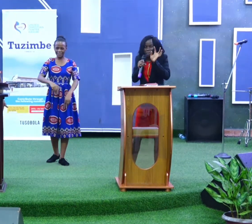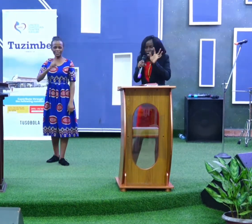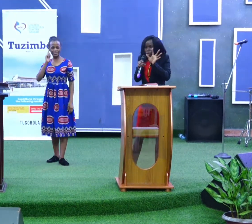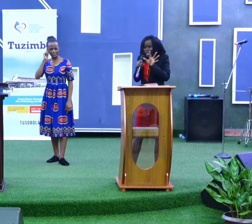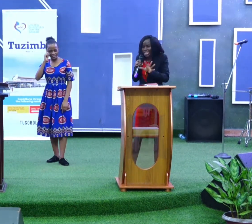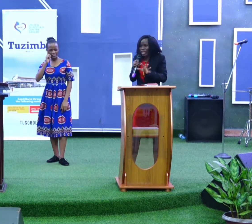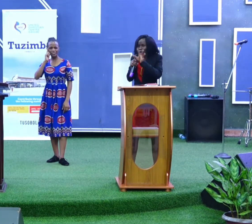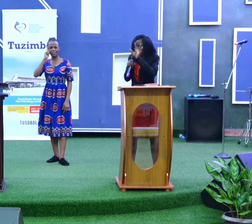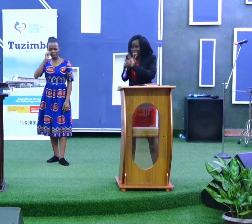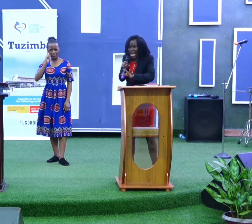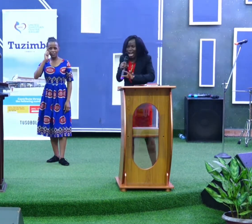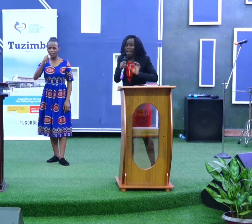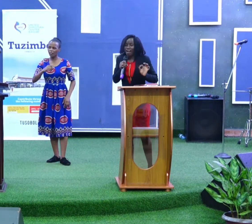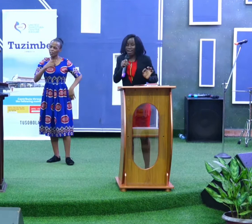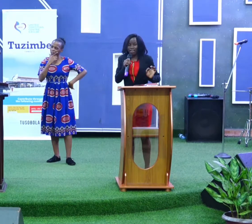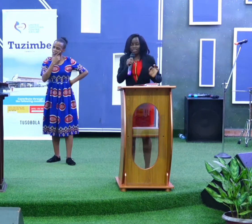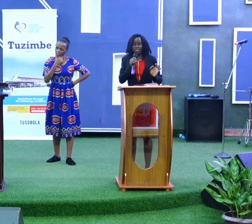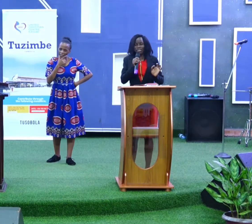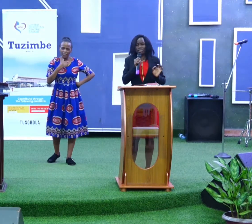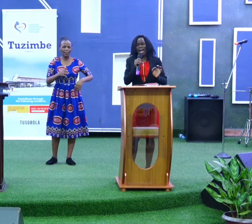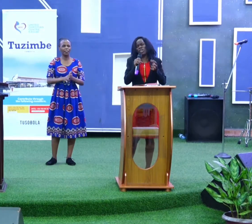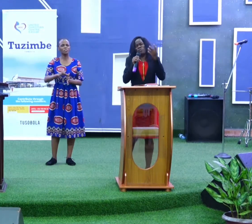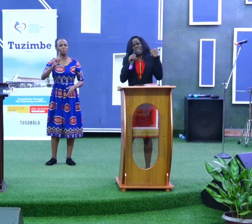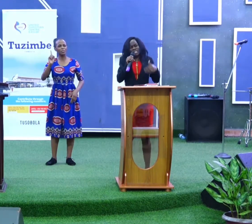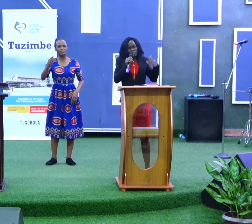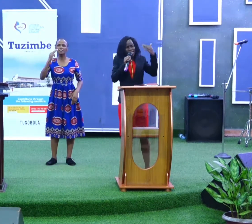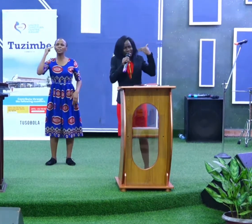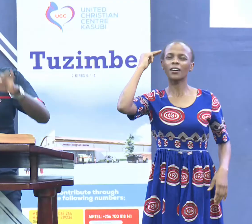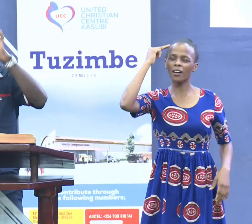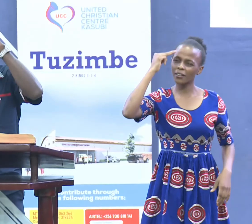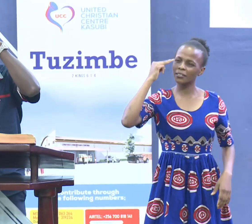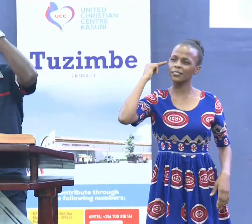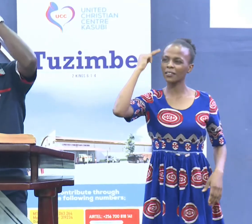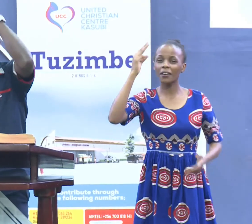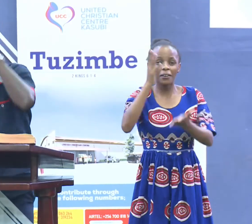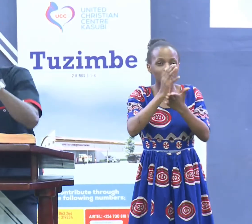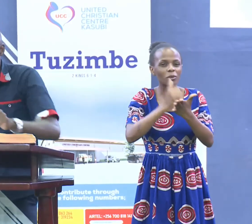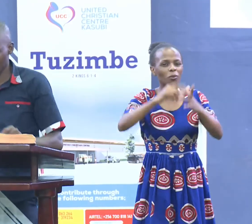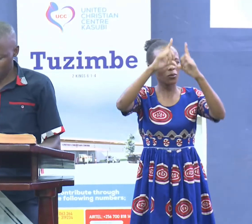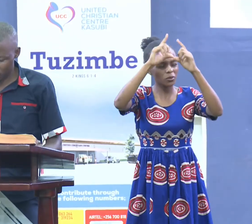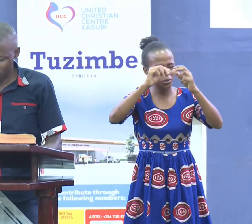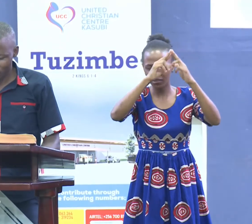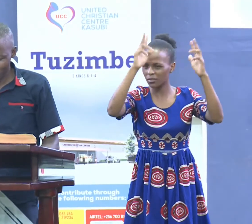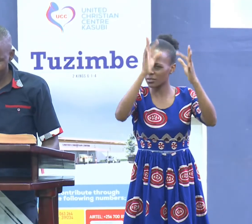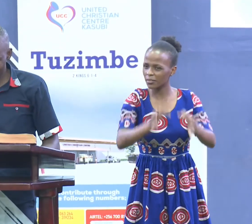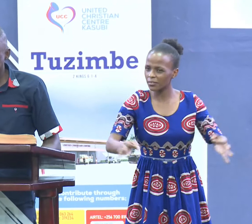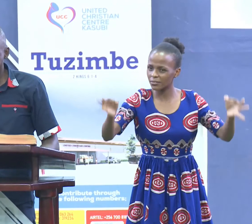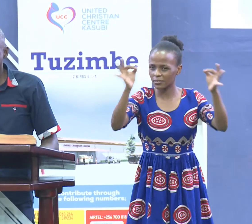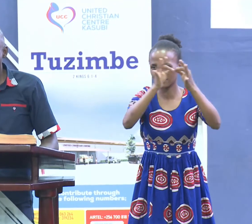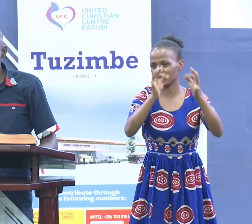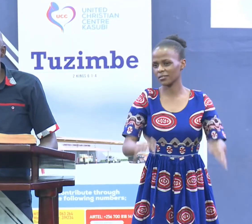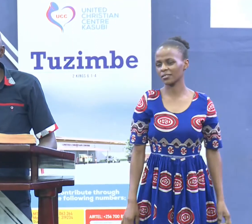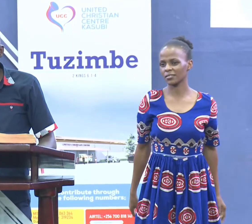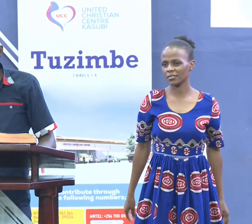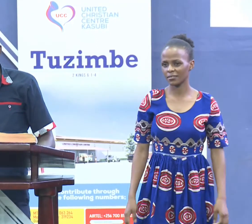needs someone to keenly consider. And you first meditate upon it. Because these are meaningful